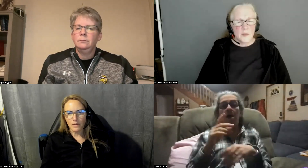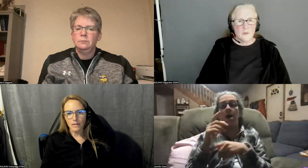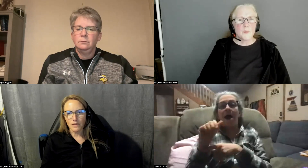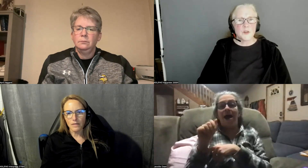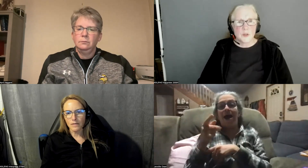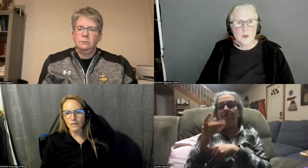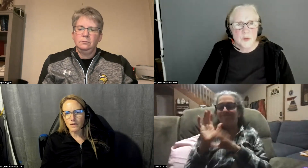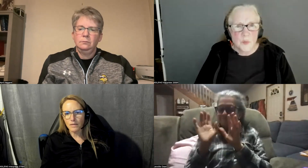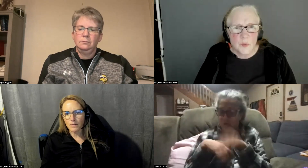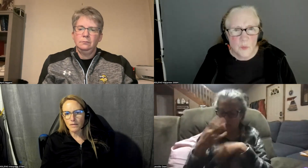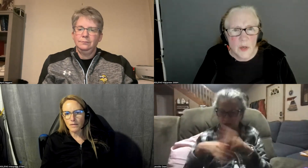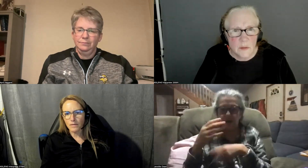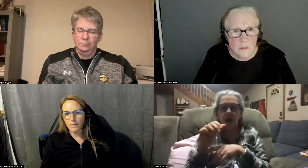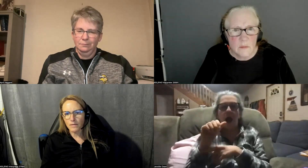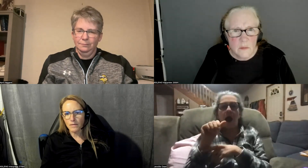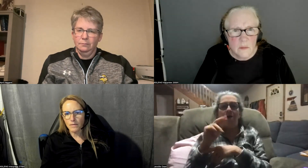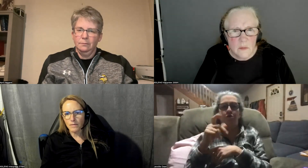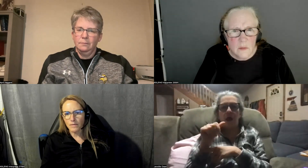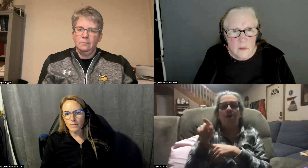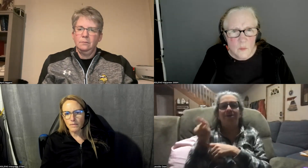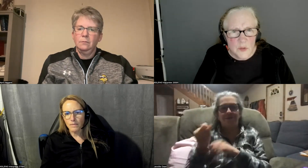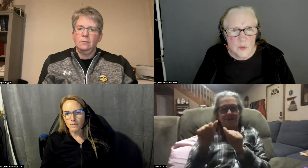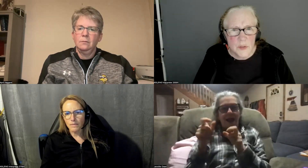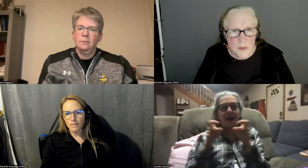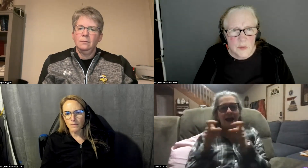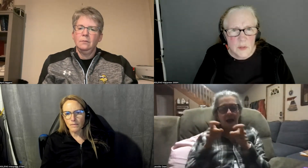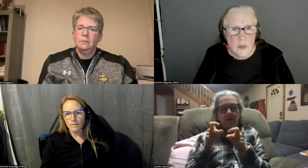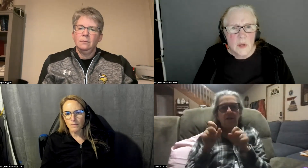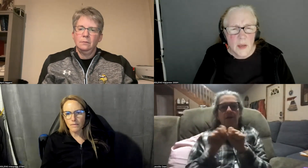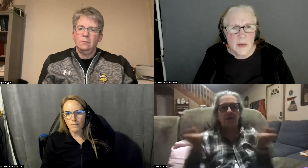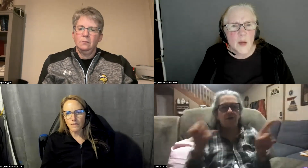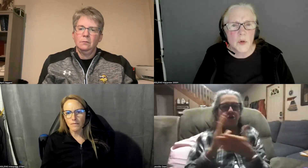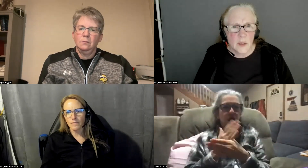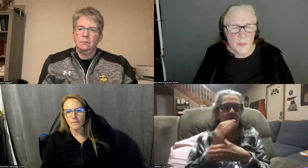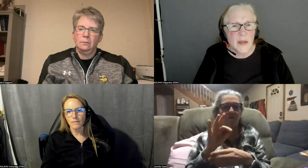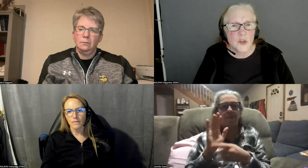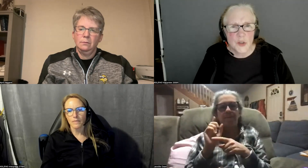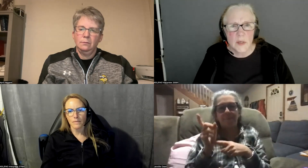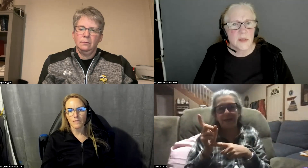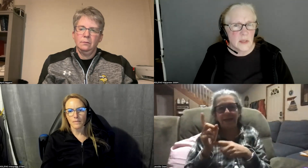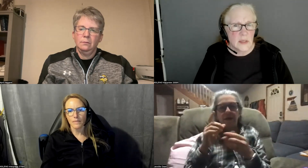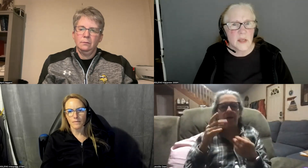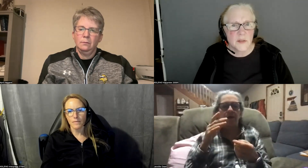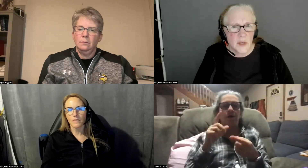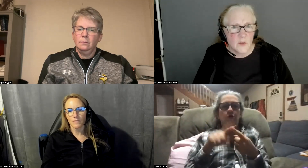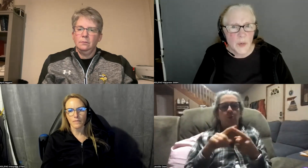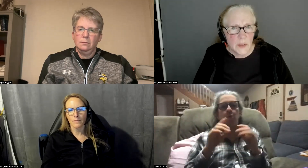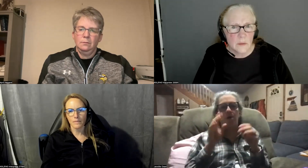so that all the information goes through one source, and April can manage sending things out to